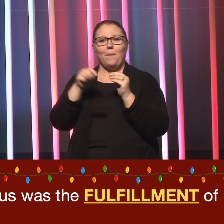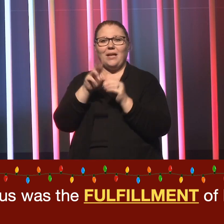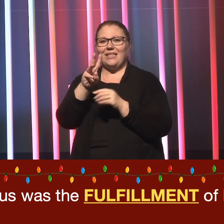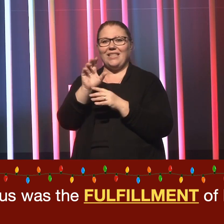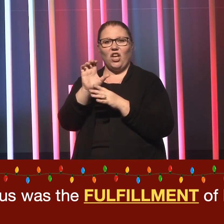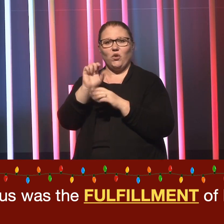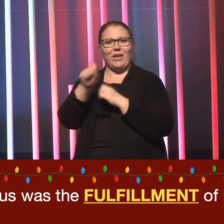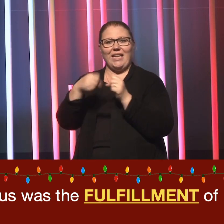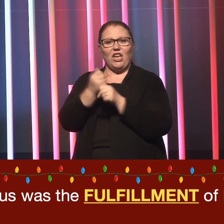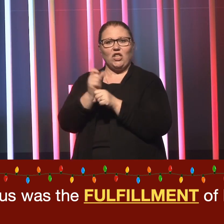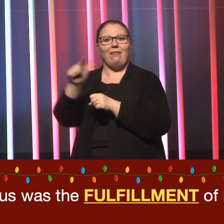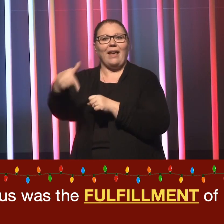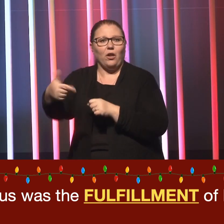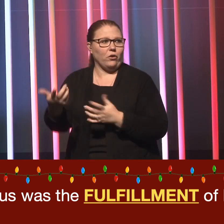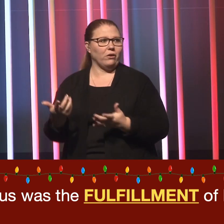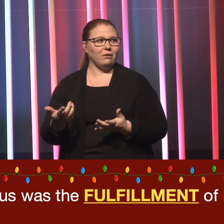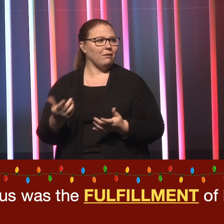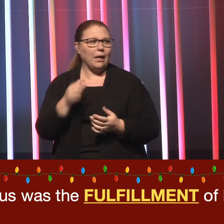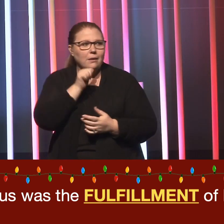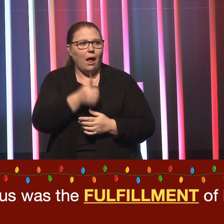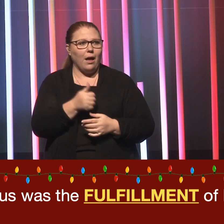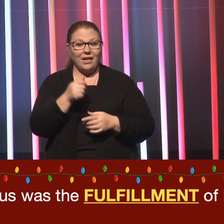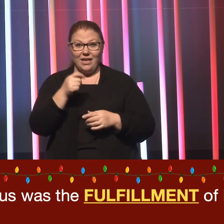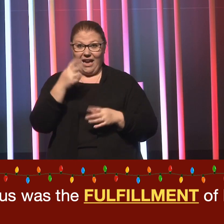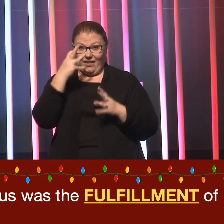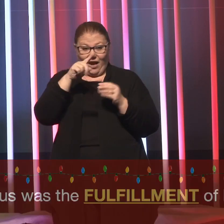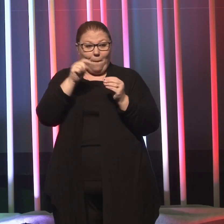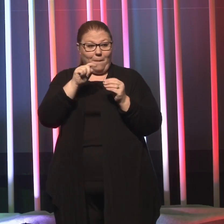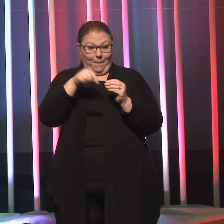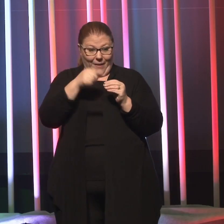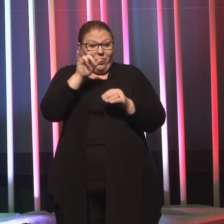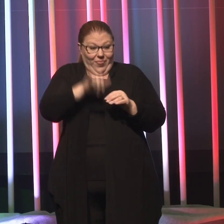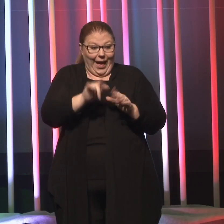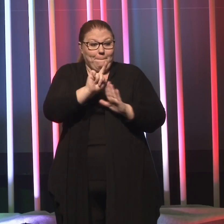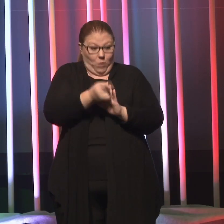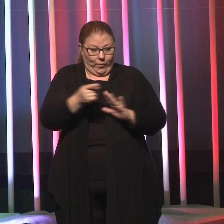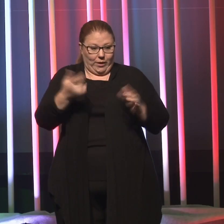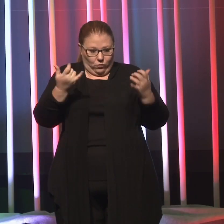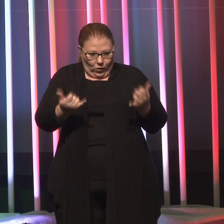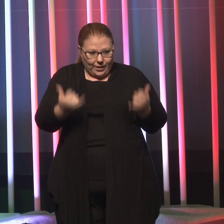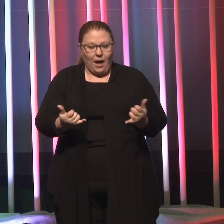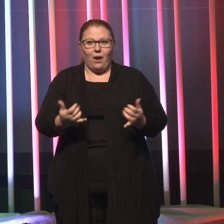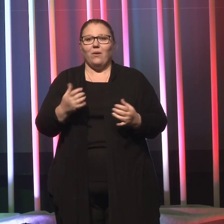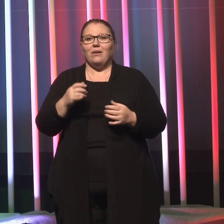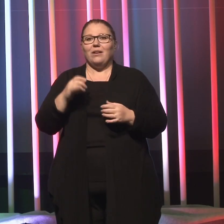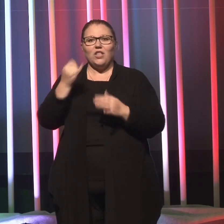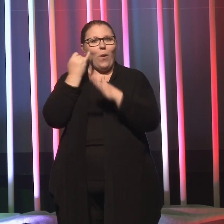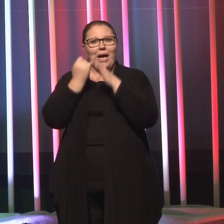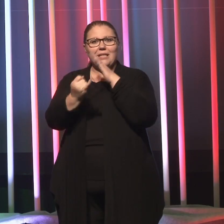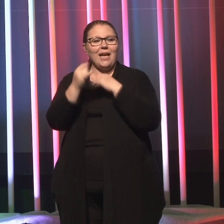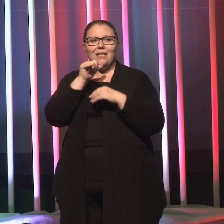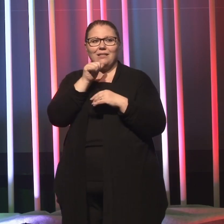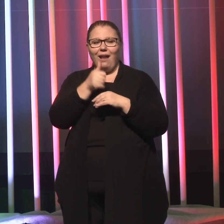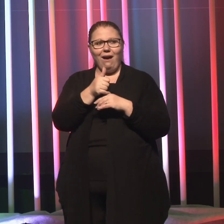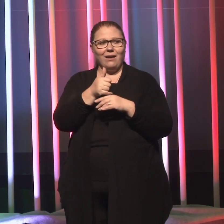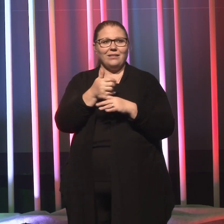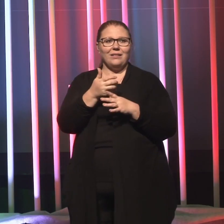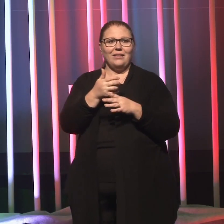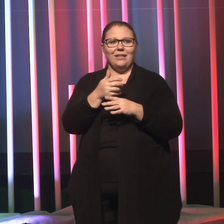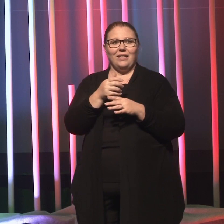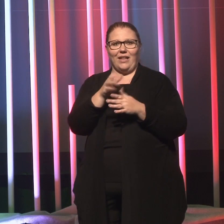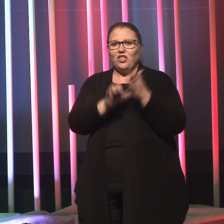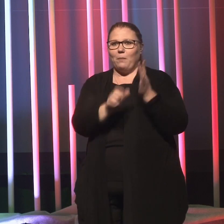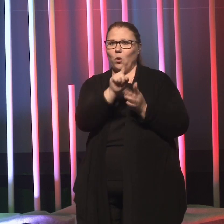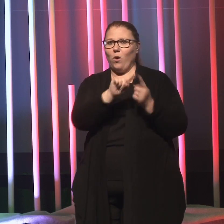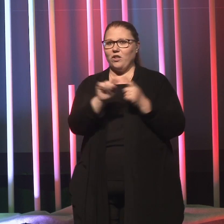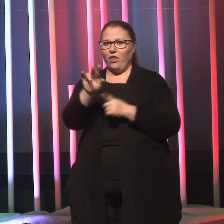the moment that he's living on this earth. He's thinking about that moment, right? So Isaiah's not talking in Isaiah 1 through 39.